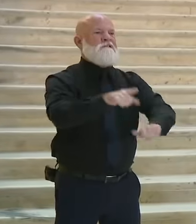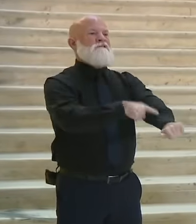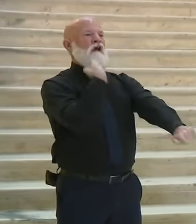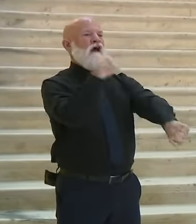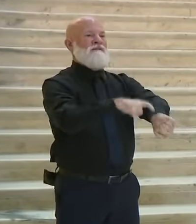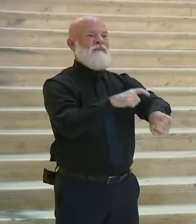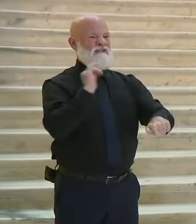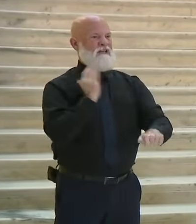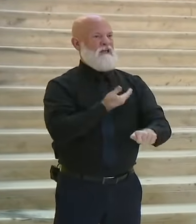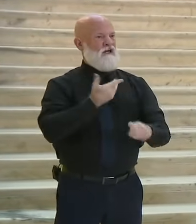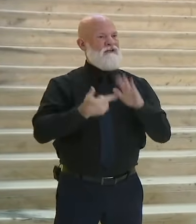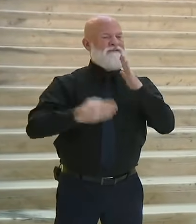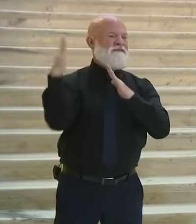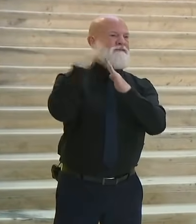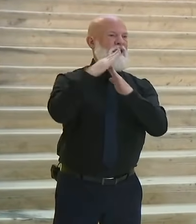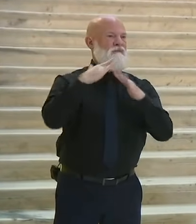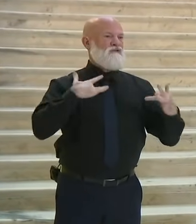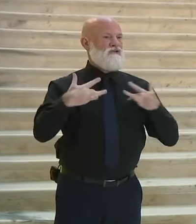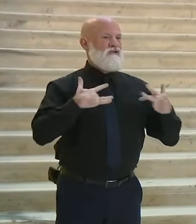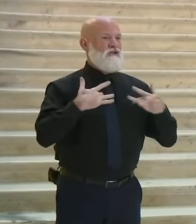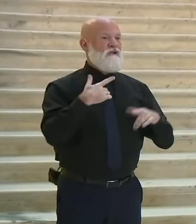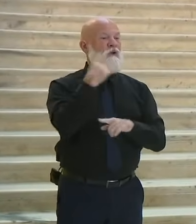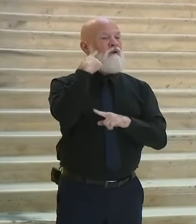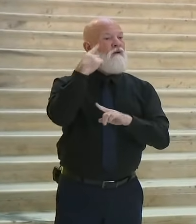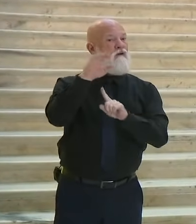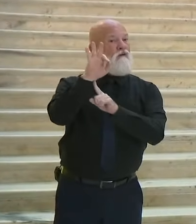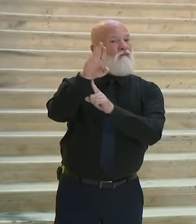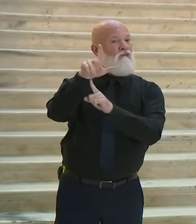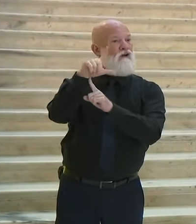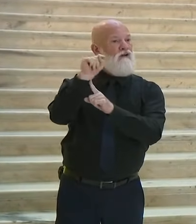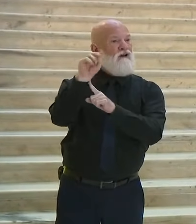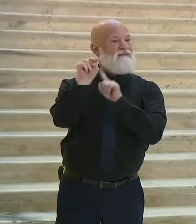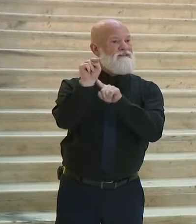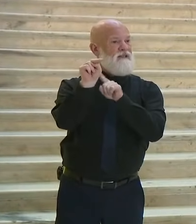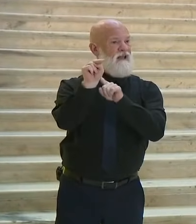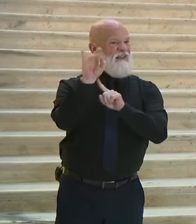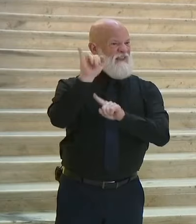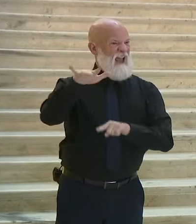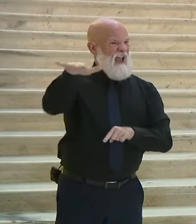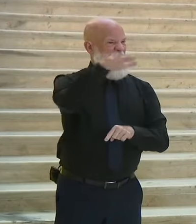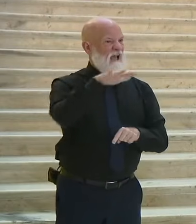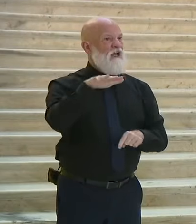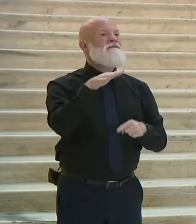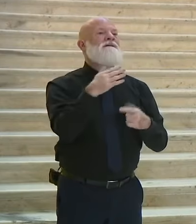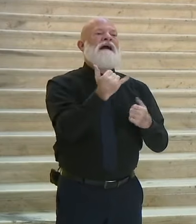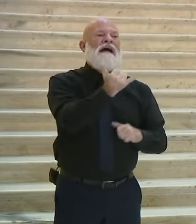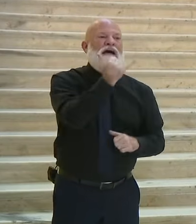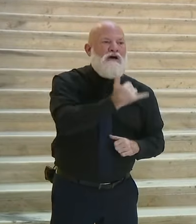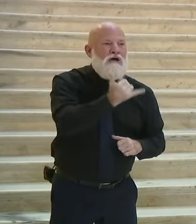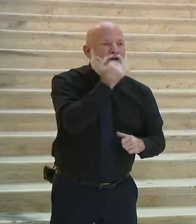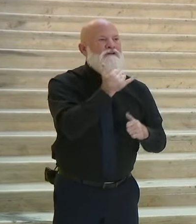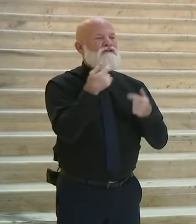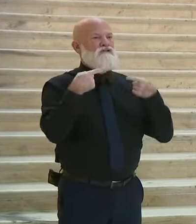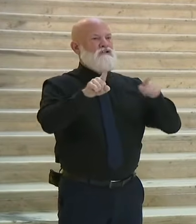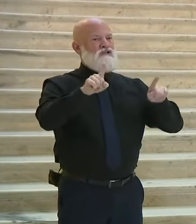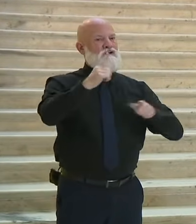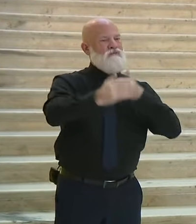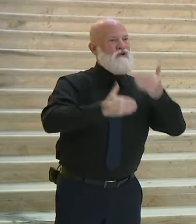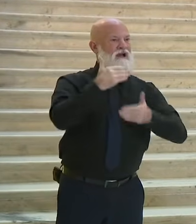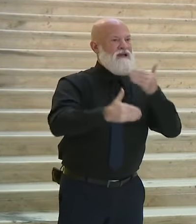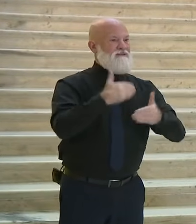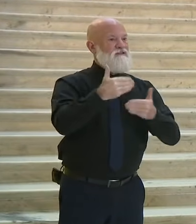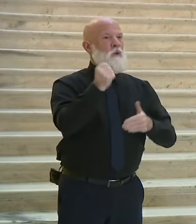was an issue in Fulton where they made some errors in their processing and then ended up